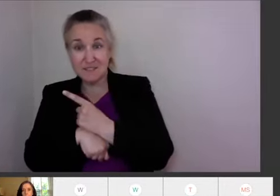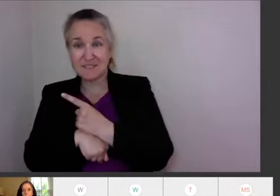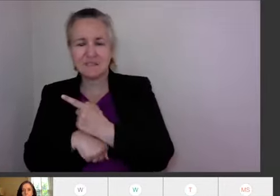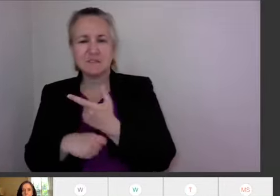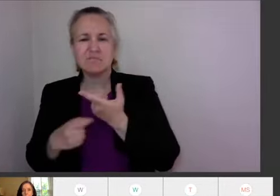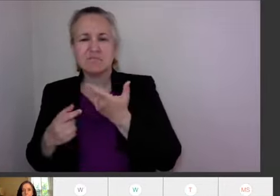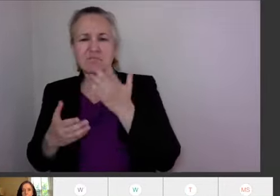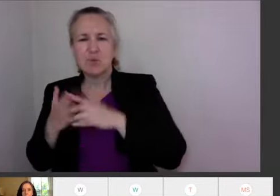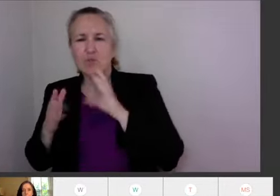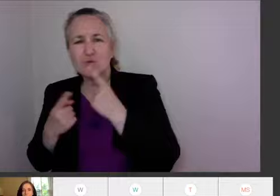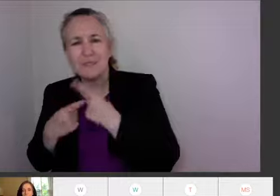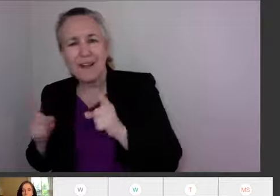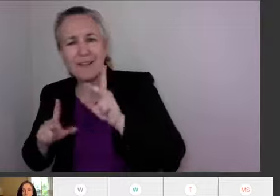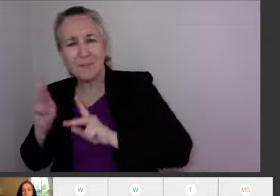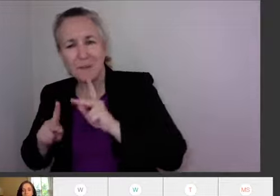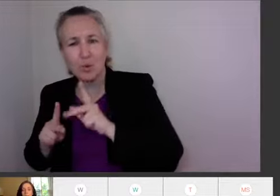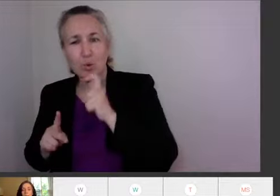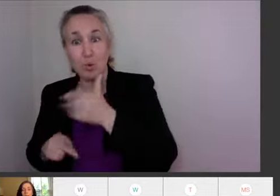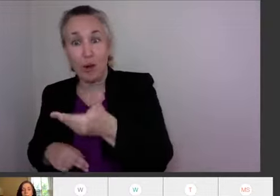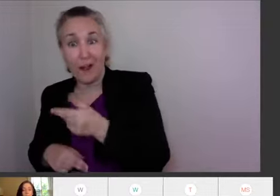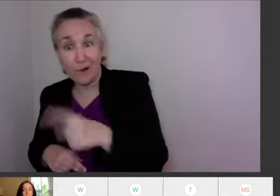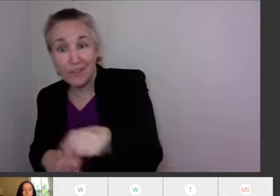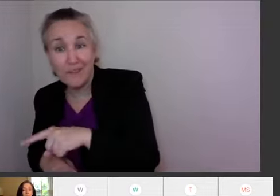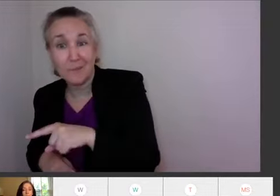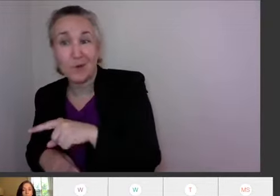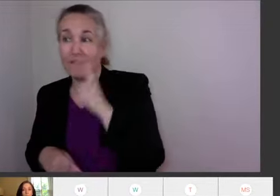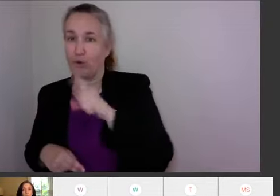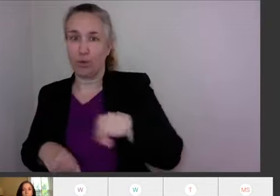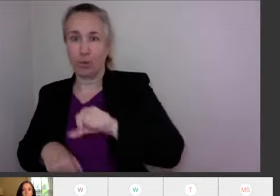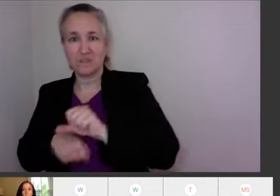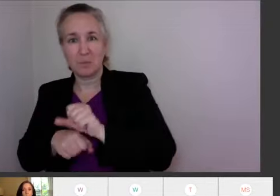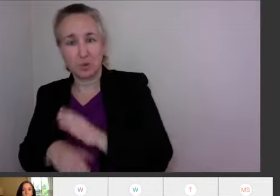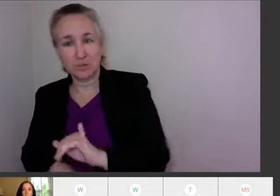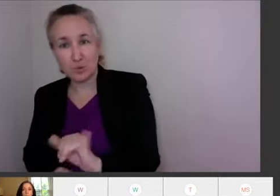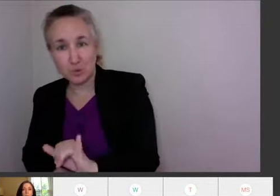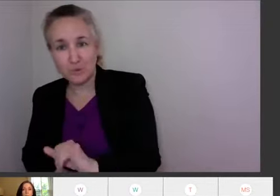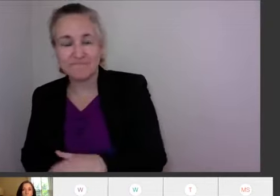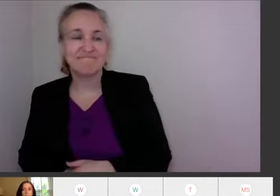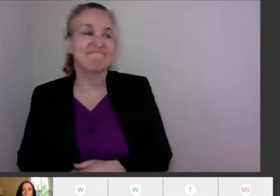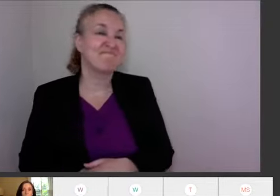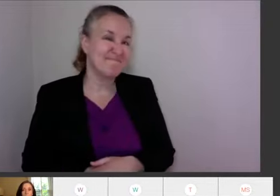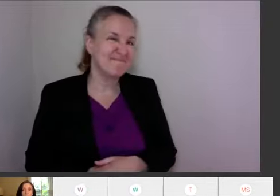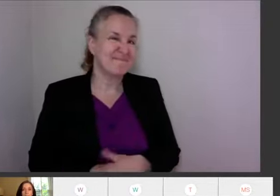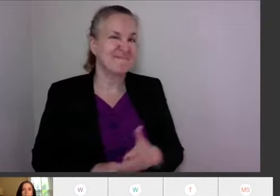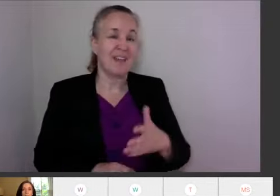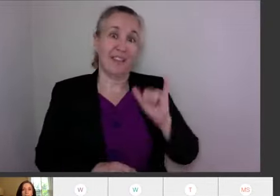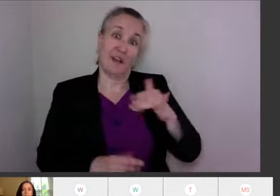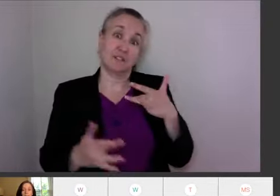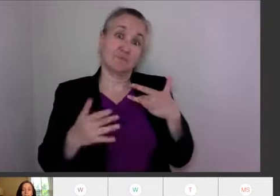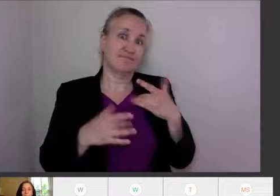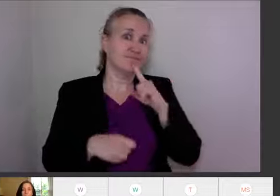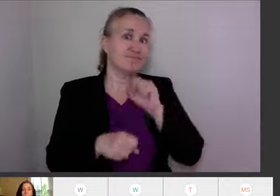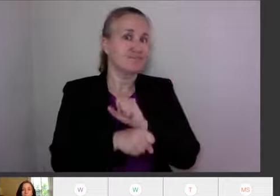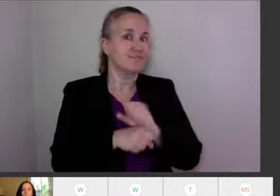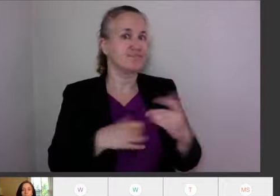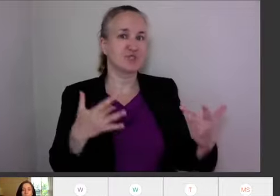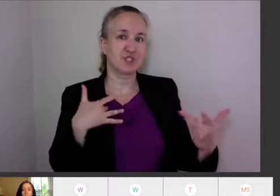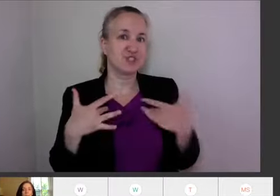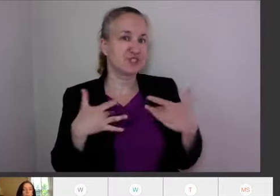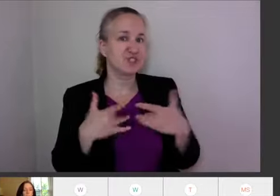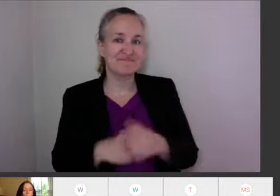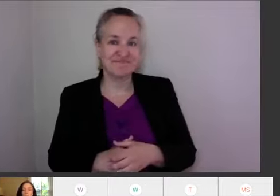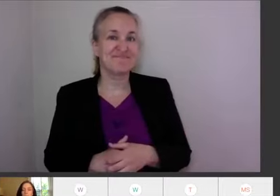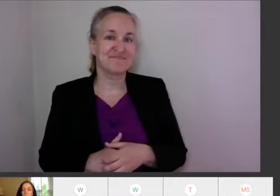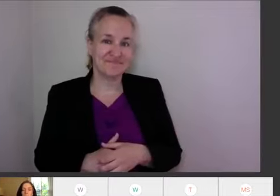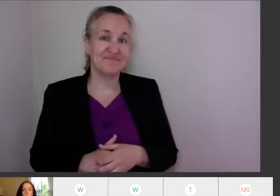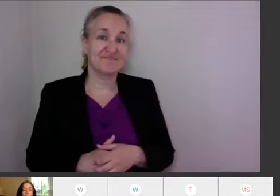to the people who employ them? Yeah, I think that's a very real and legitimate concern. And as I have been saying from